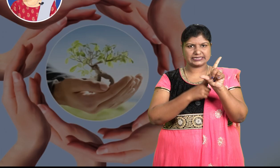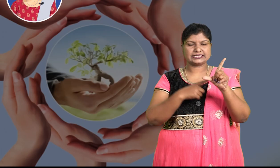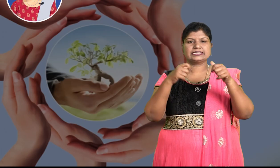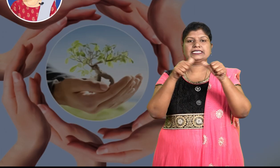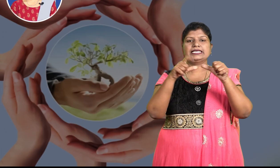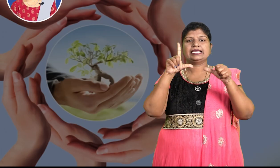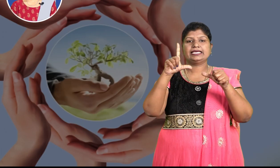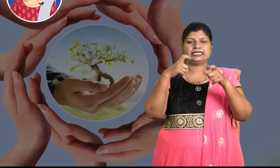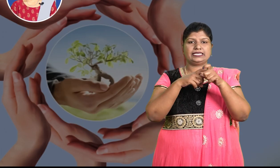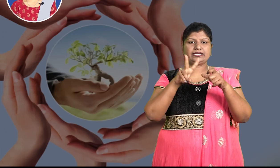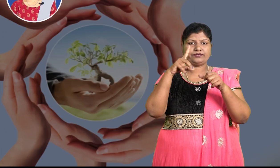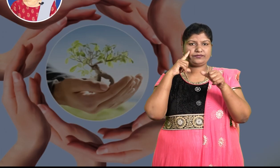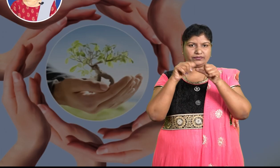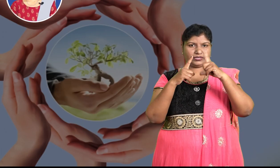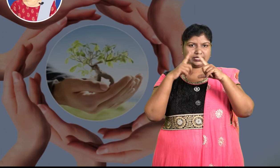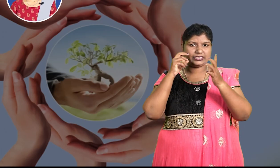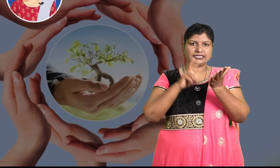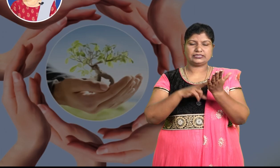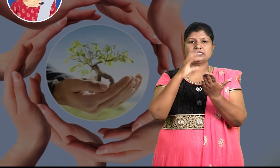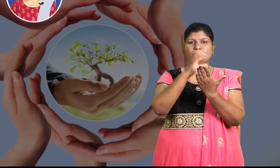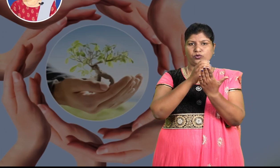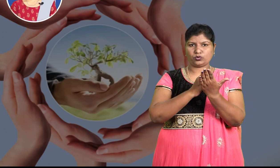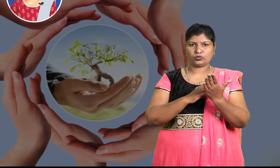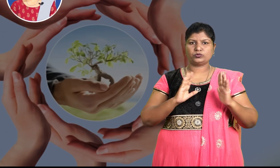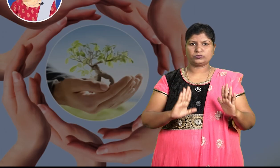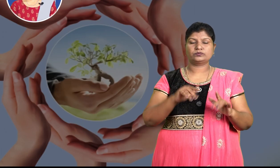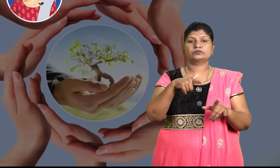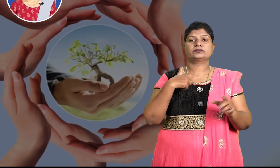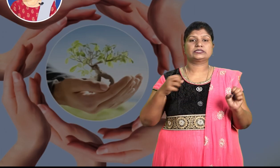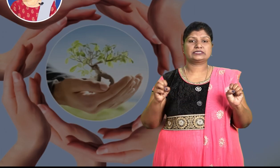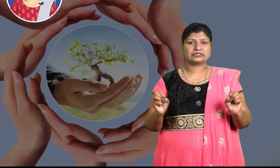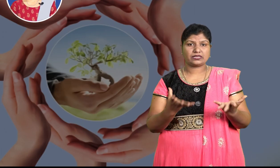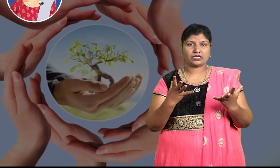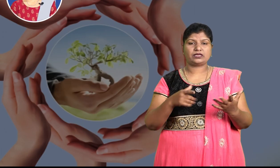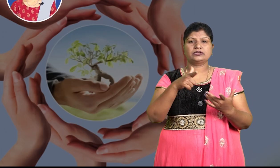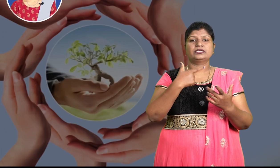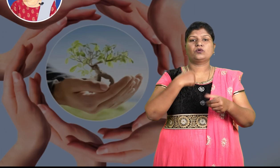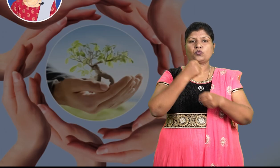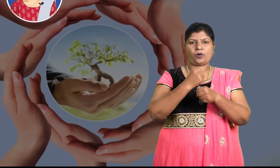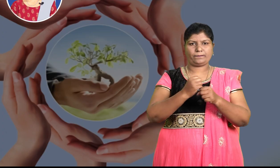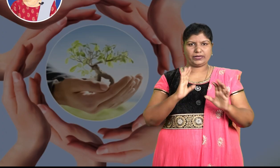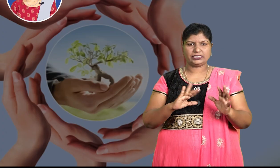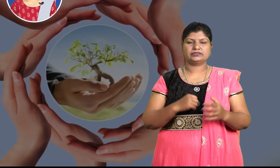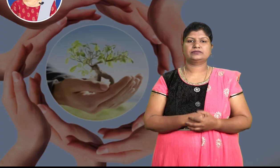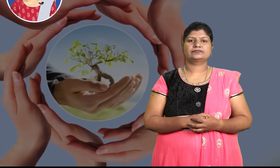elevation programs that are launched by our government are